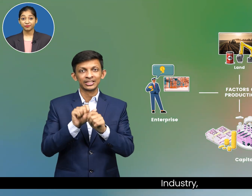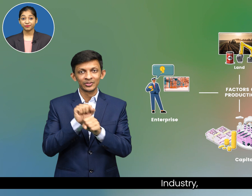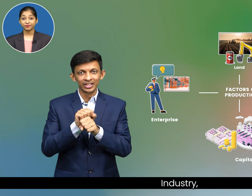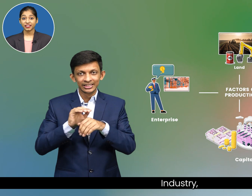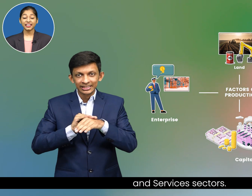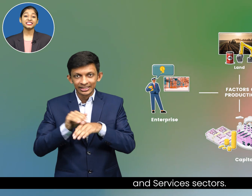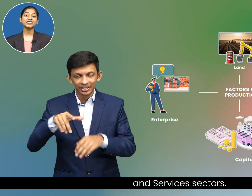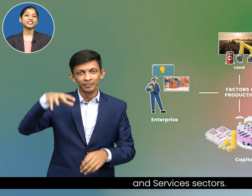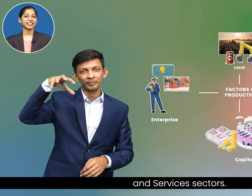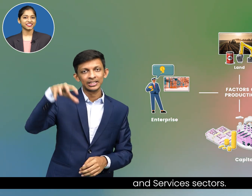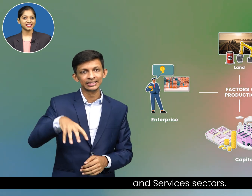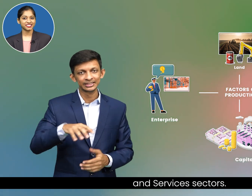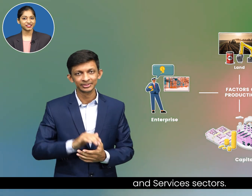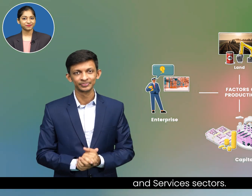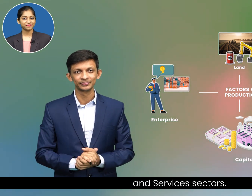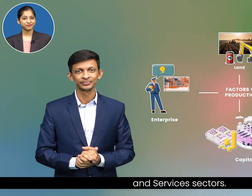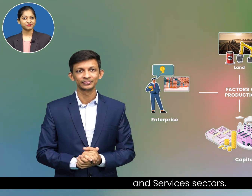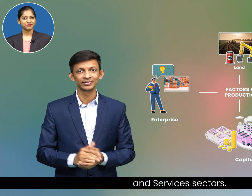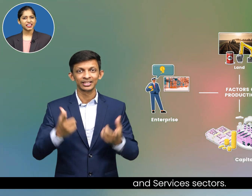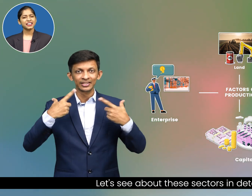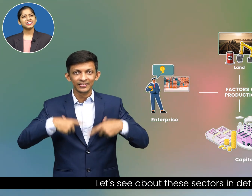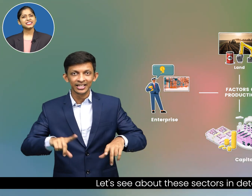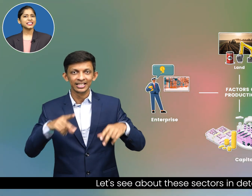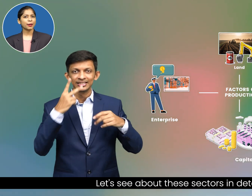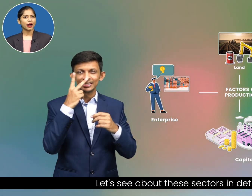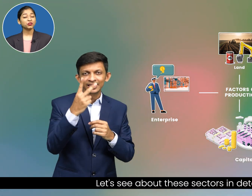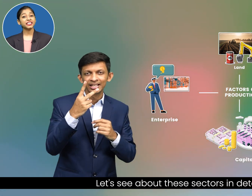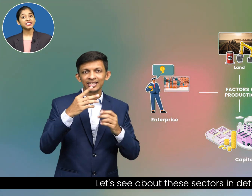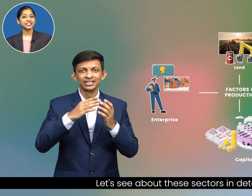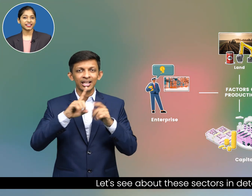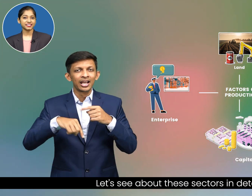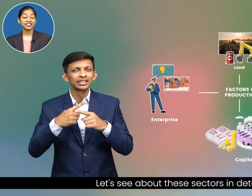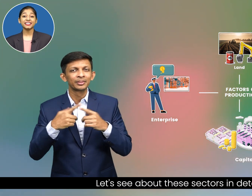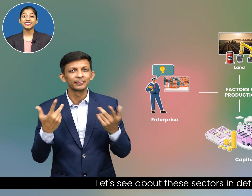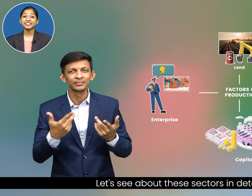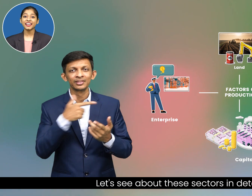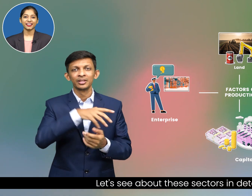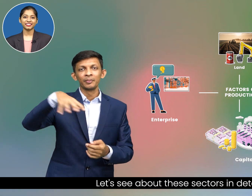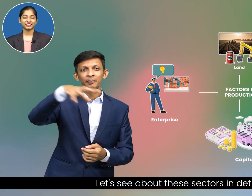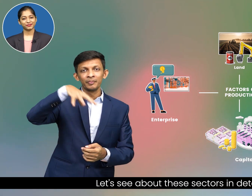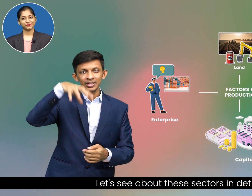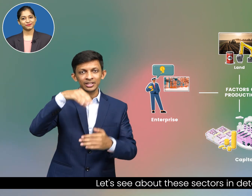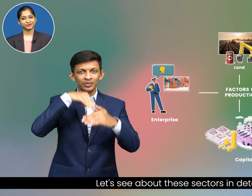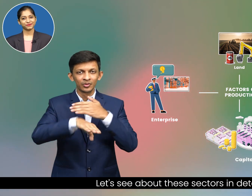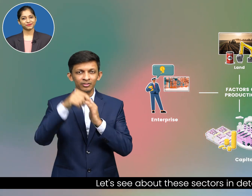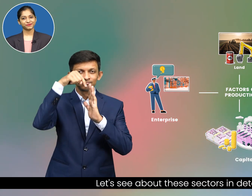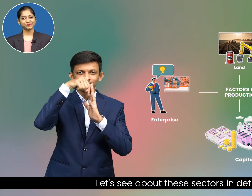industry, and service sectors. Let's see about these sectors in detail.